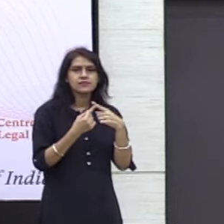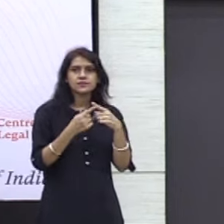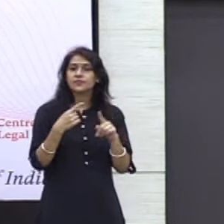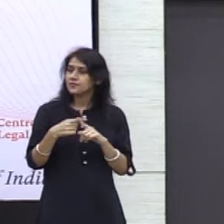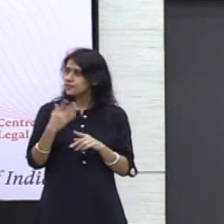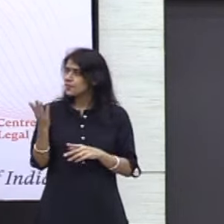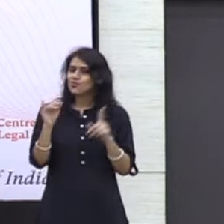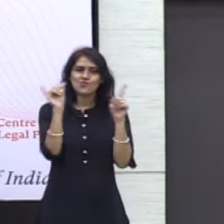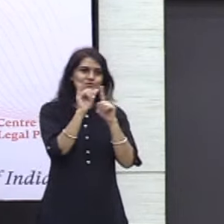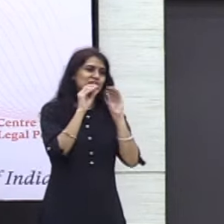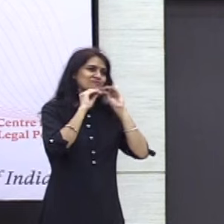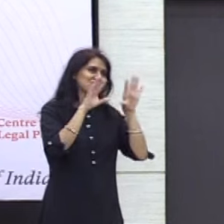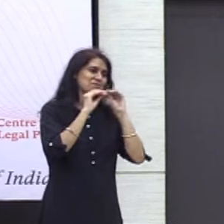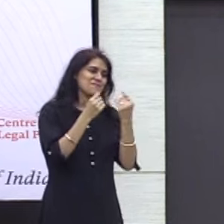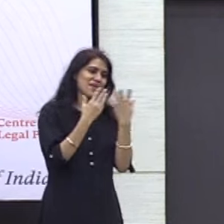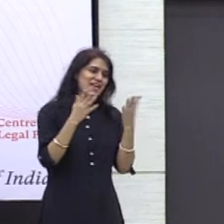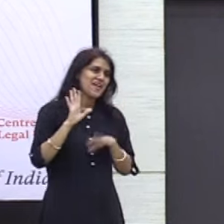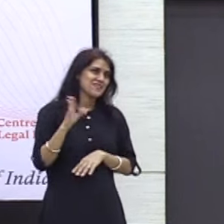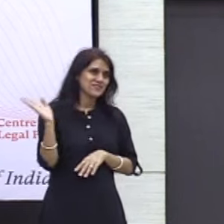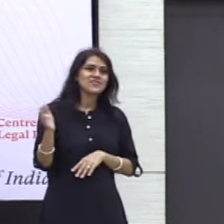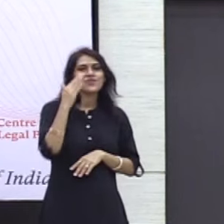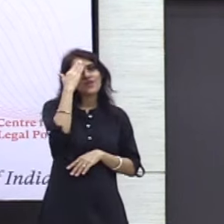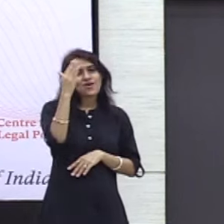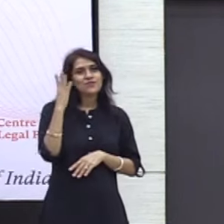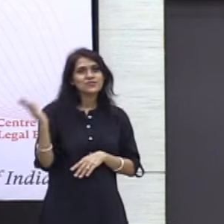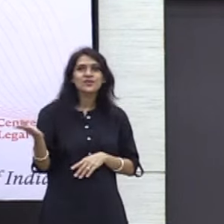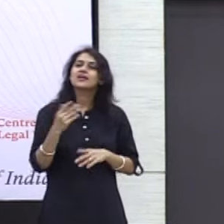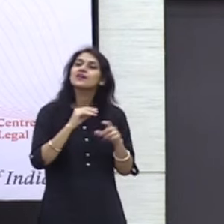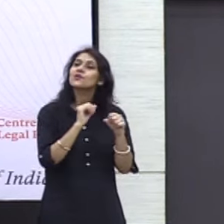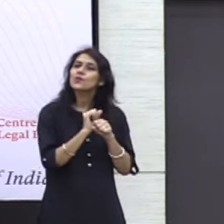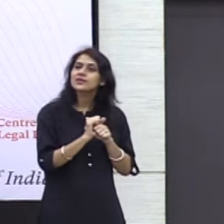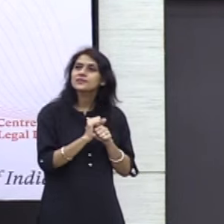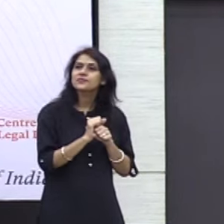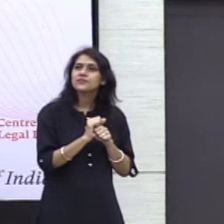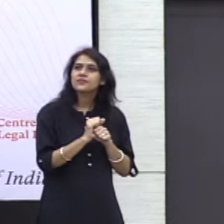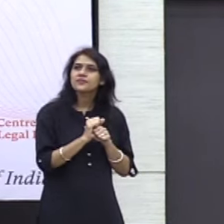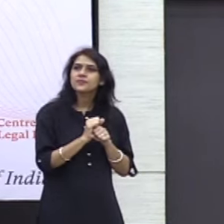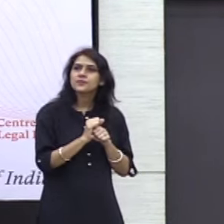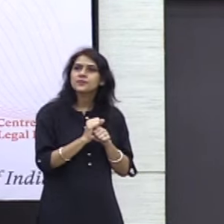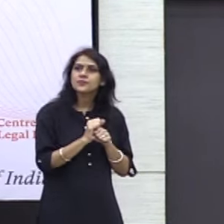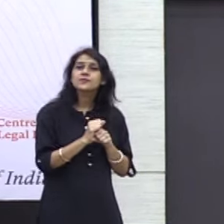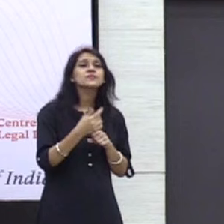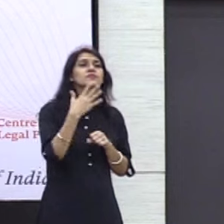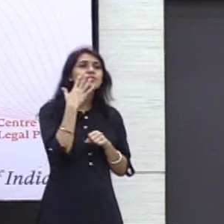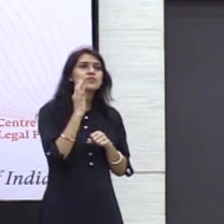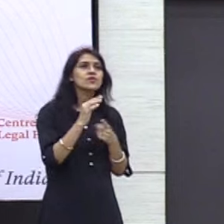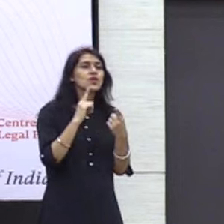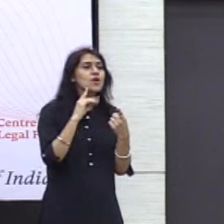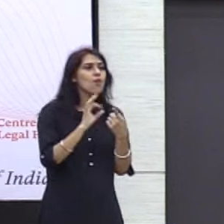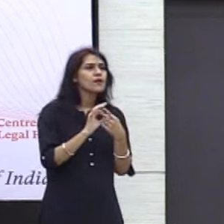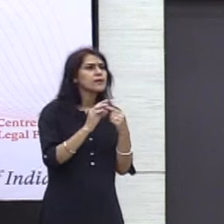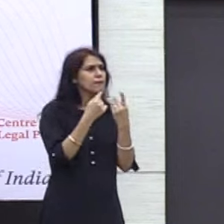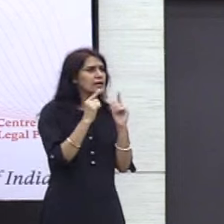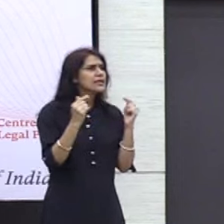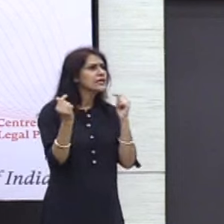And Mr. Sibal wears all these hats with great aplomb. And more importantly, he has fought critical